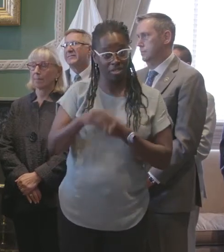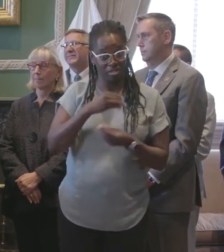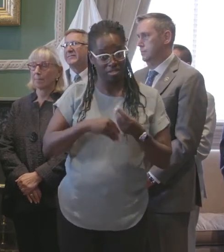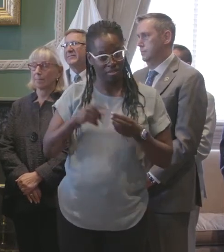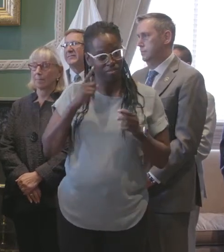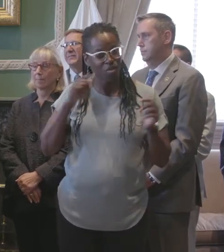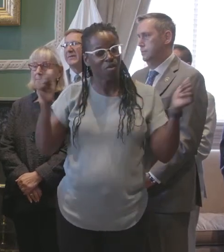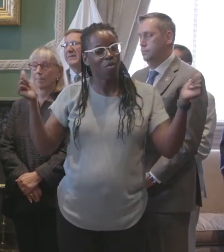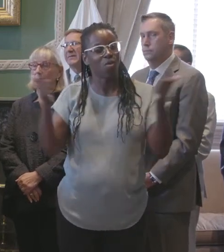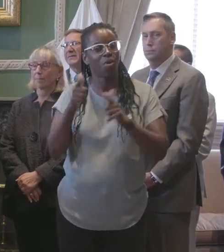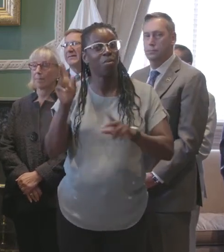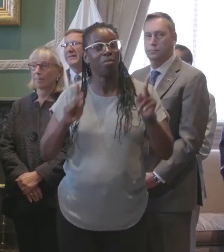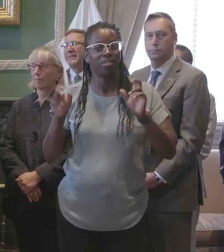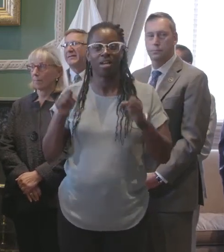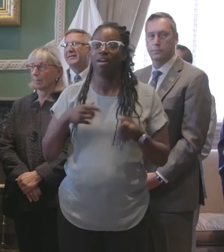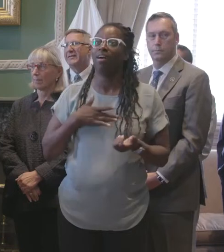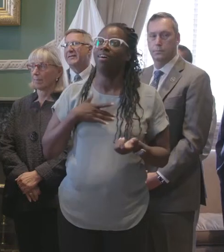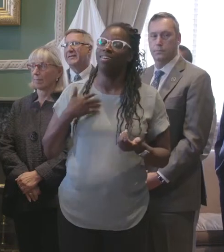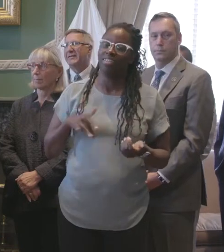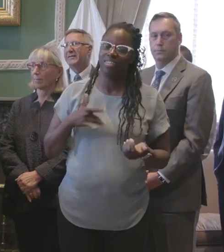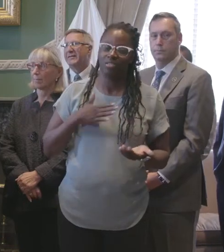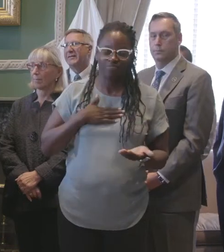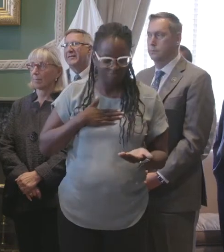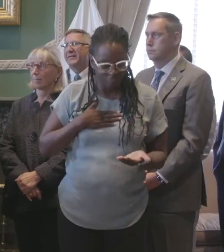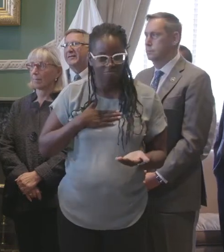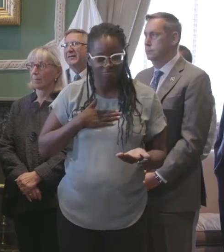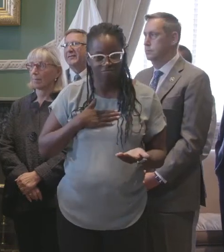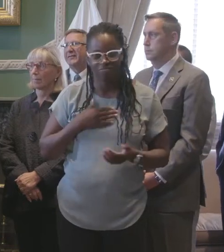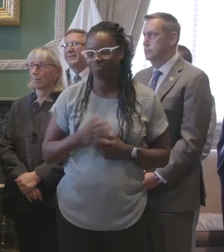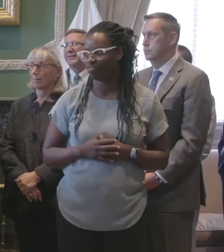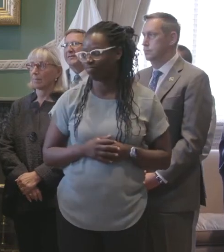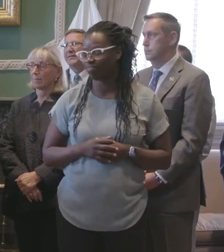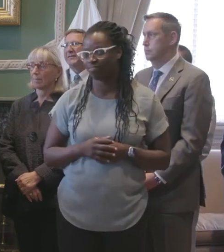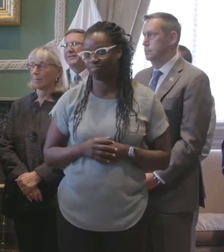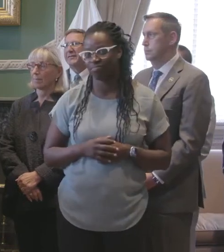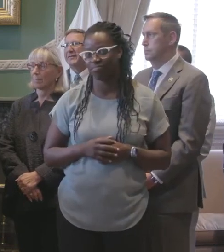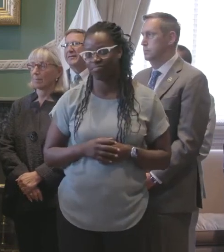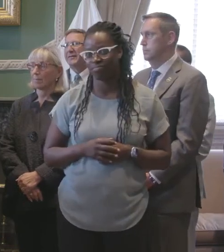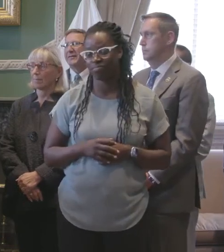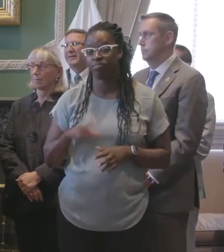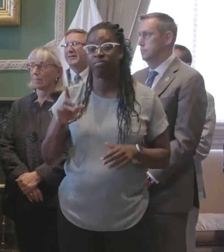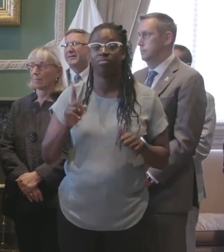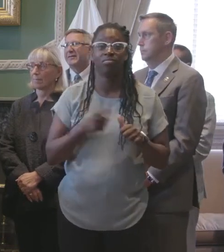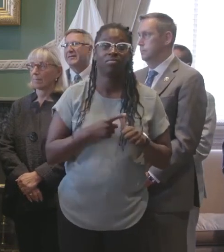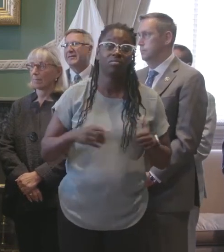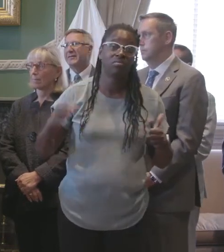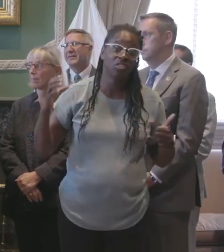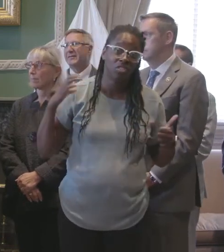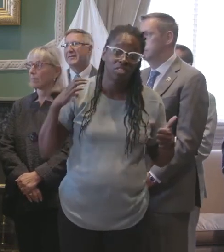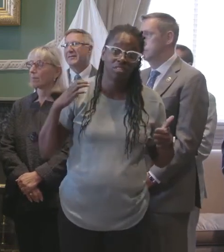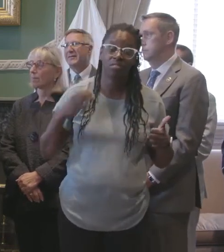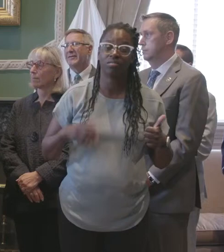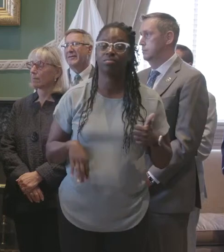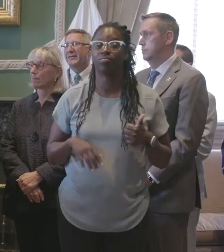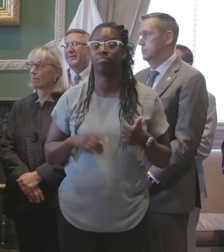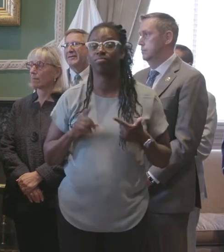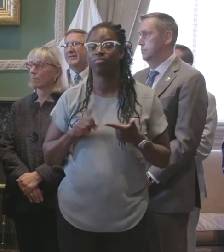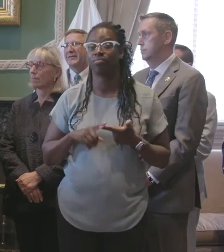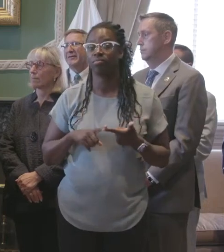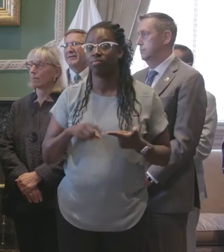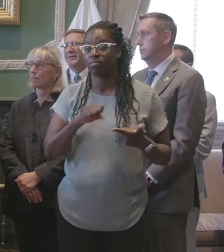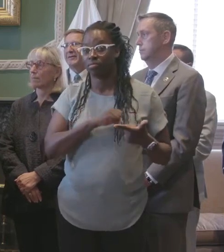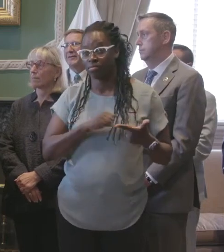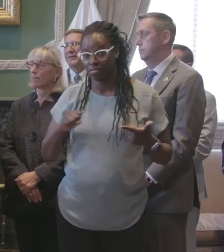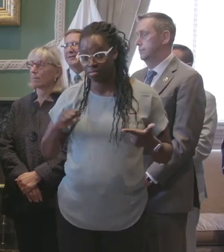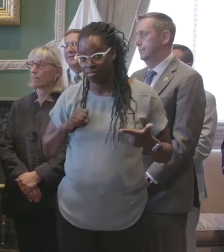like to begin by first saying to Chairman Rodrigues and Chairman Michlewitz, there's a good reason why